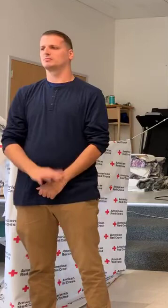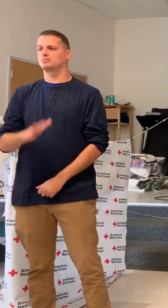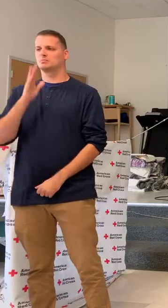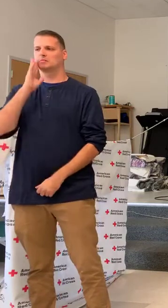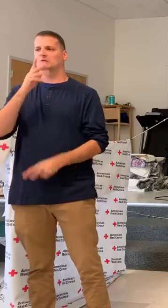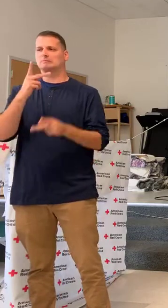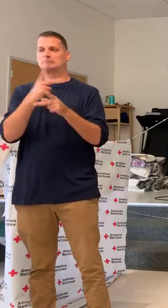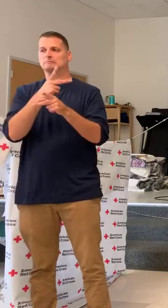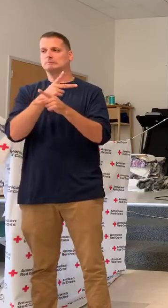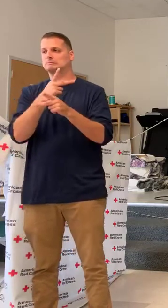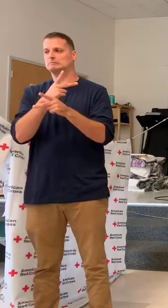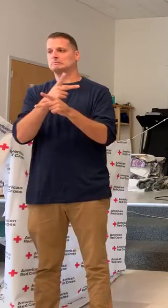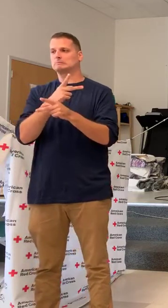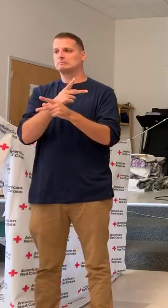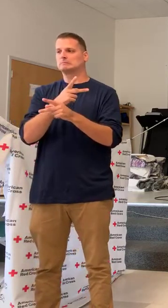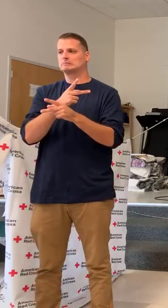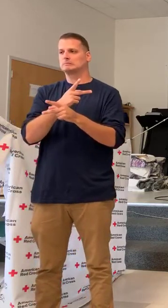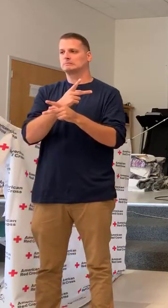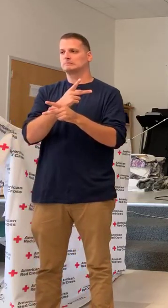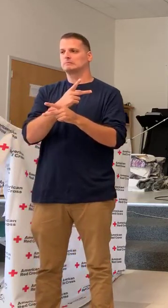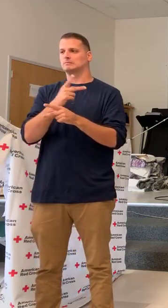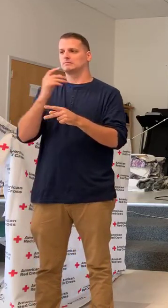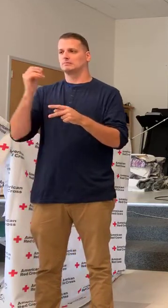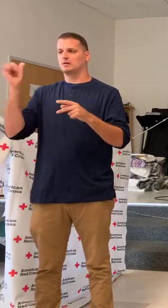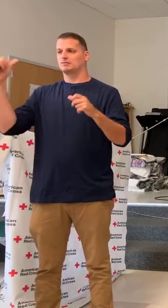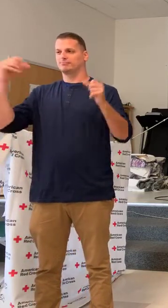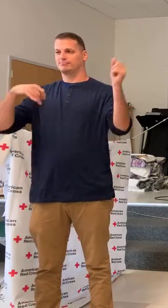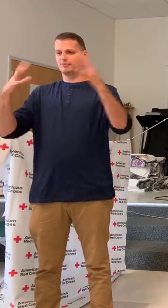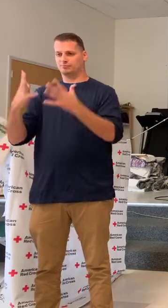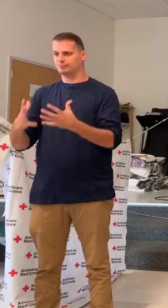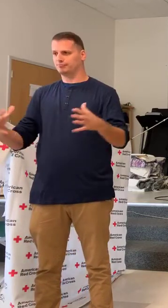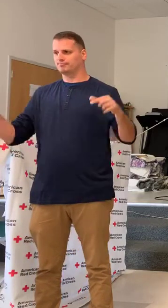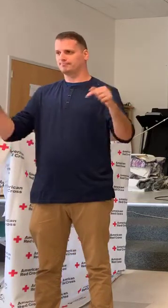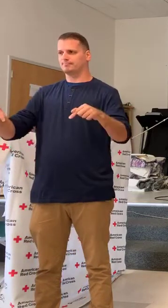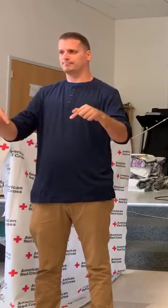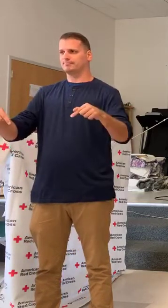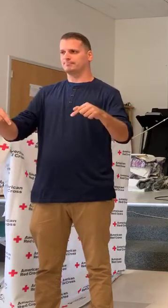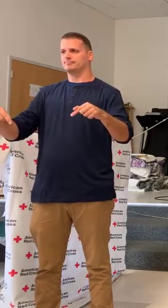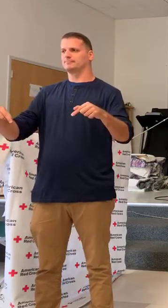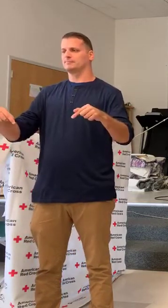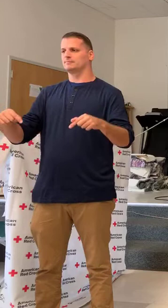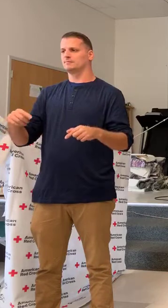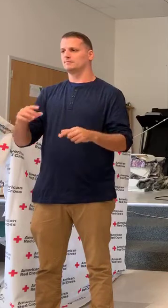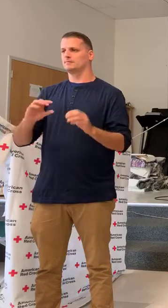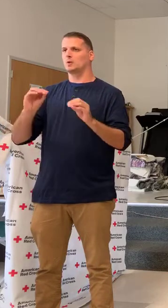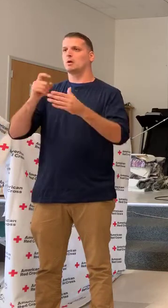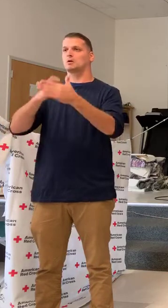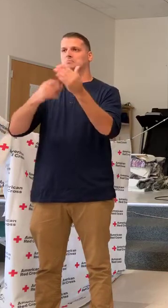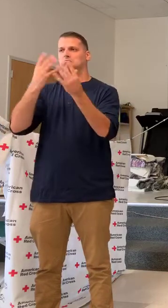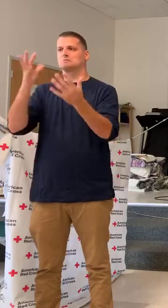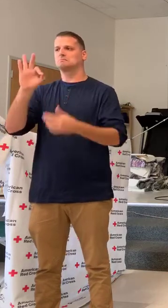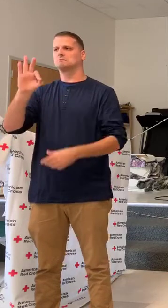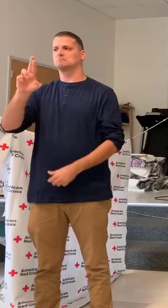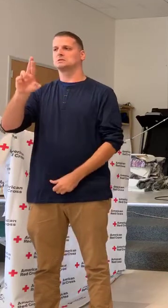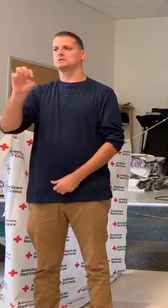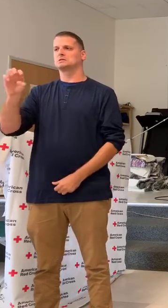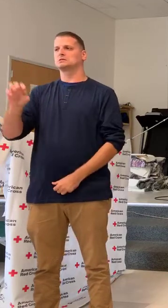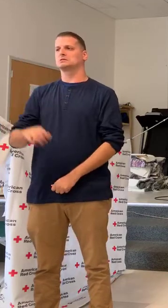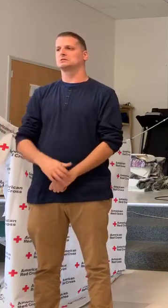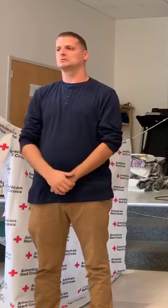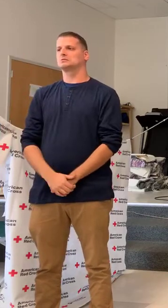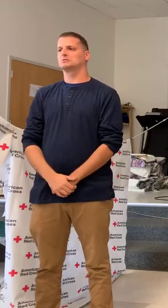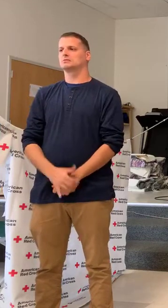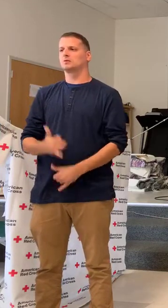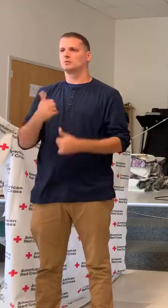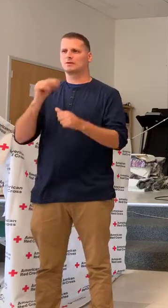in huge dumpsters, and then we had a big gravel pit where you can bring all that at no charge. So that's what we're working on right now. Monday, we're